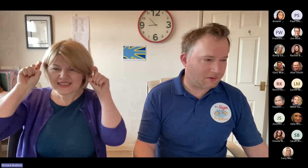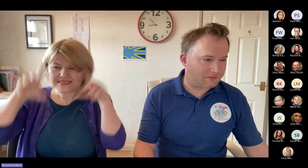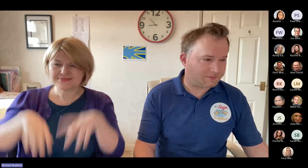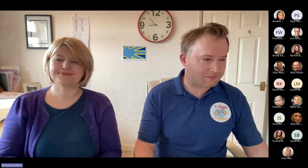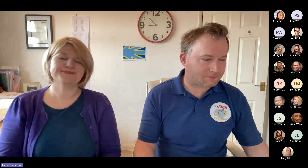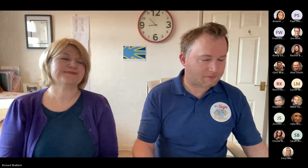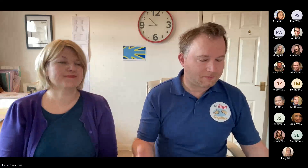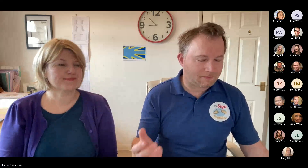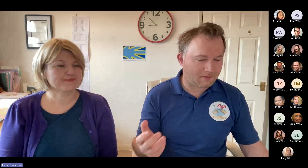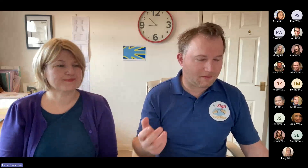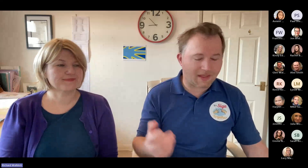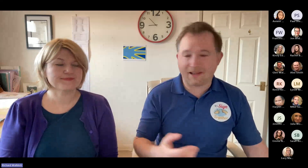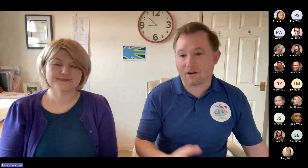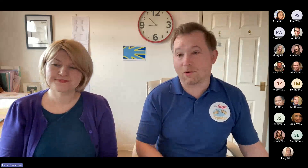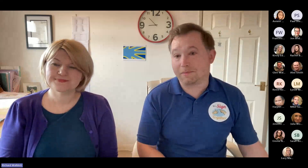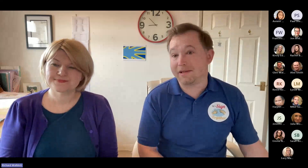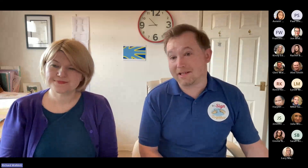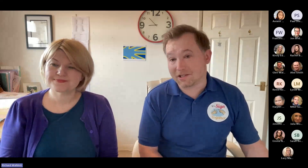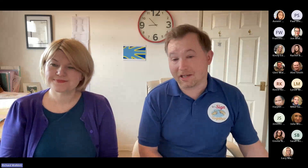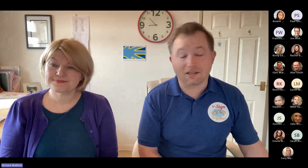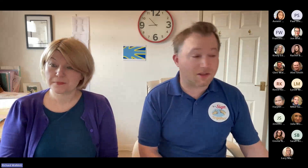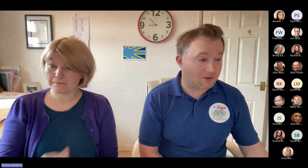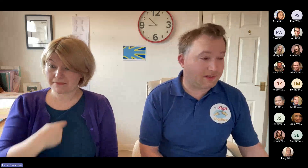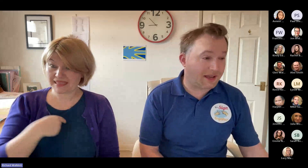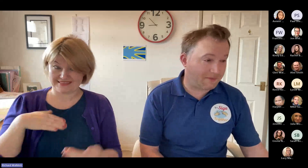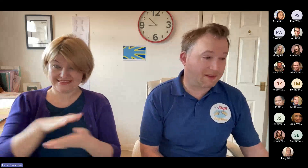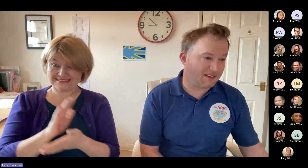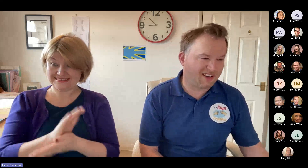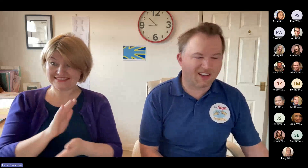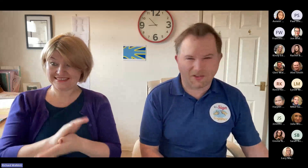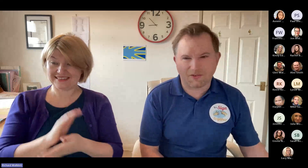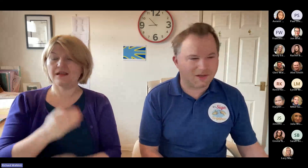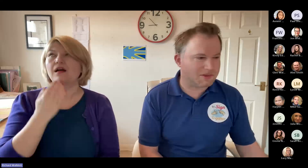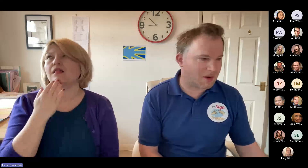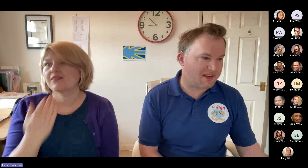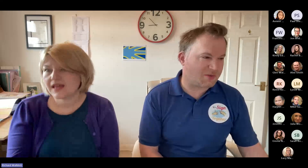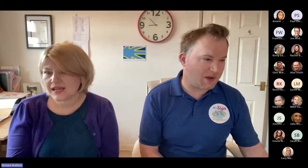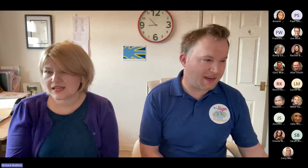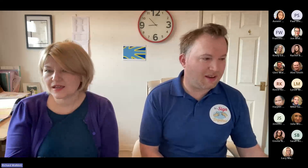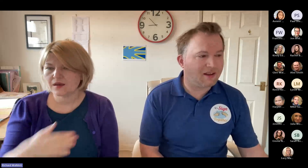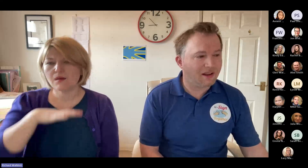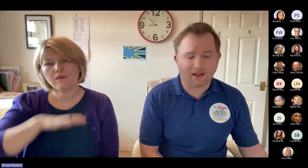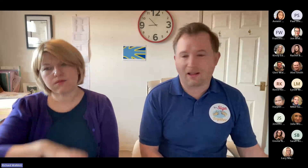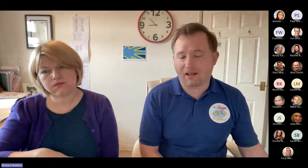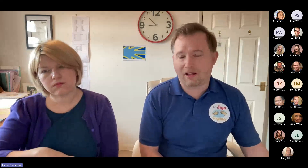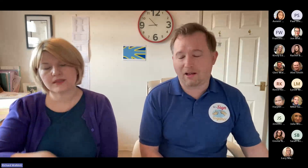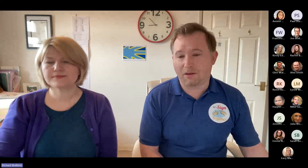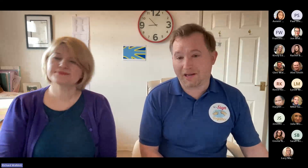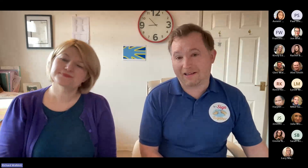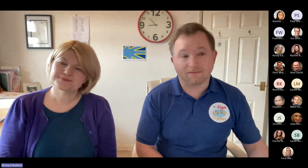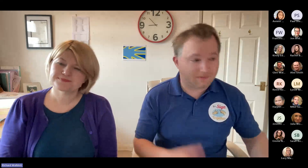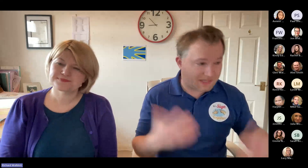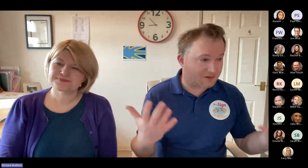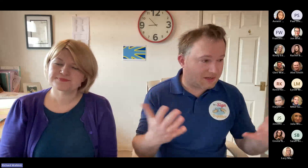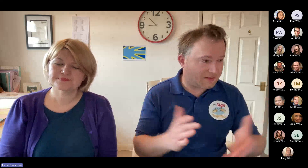so then I was quite pleased actually, because I thought, yeah, I kind of thought it was going this way. I'm glad now I've got hearing